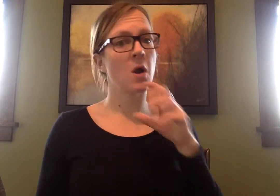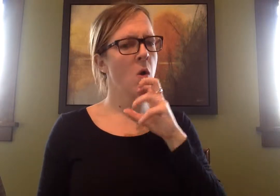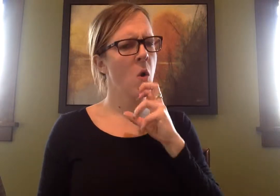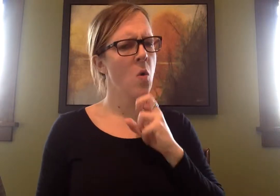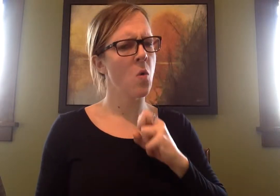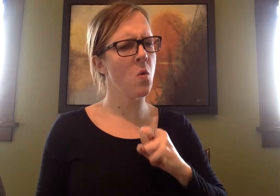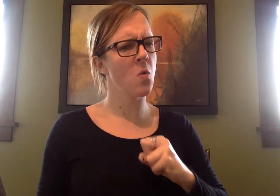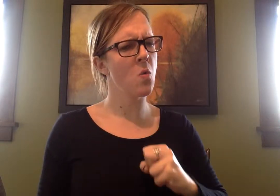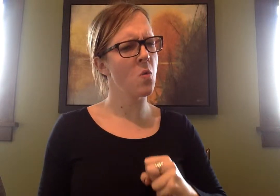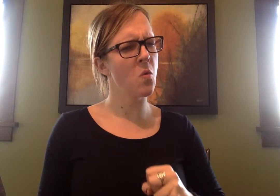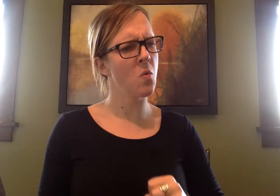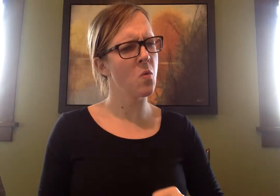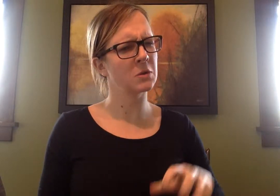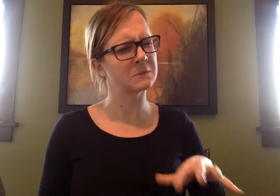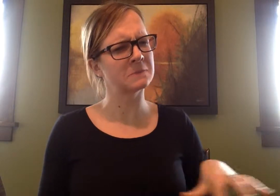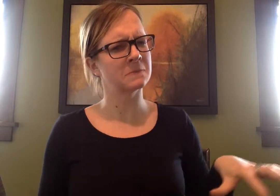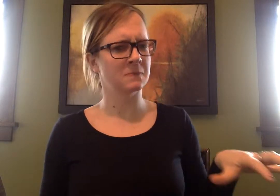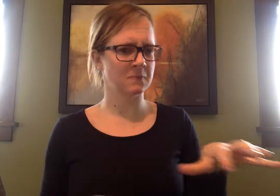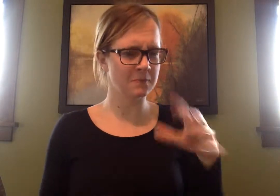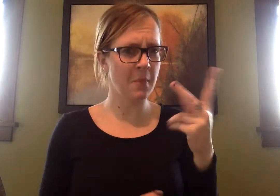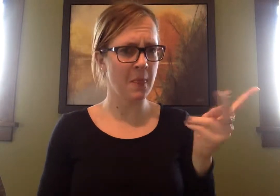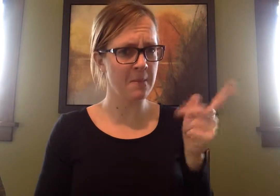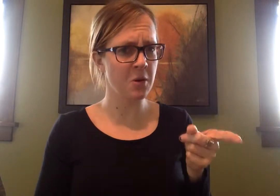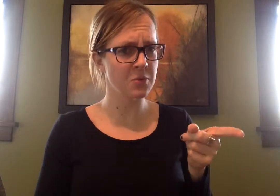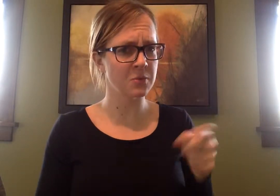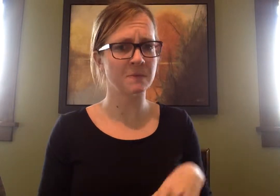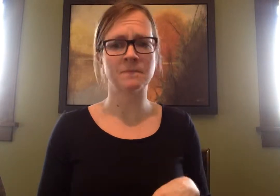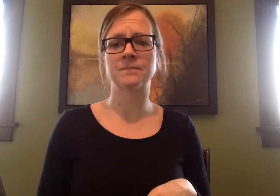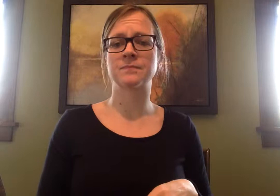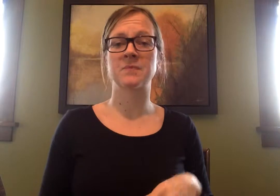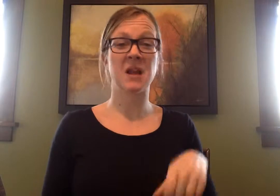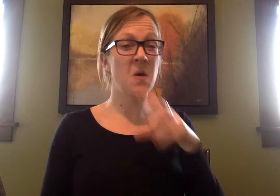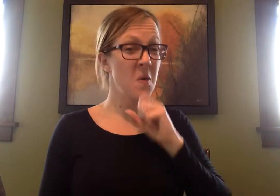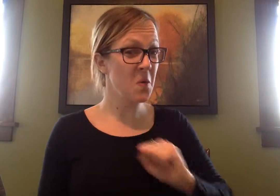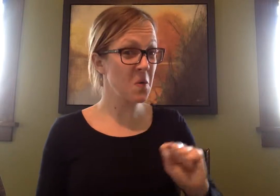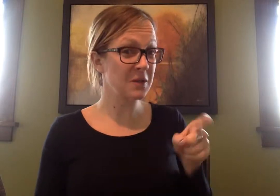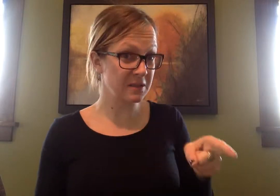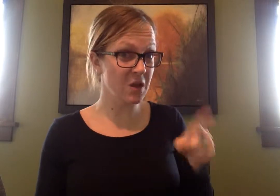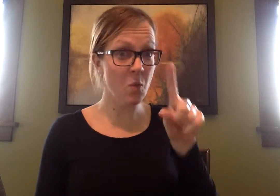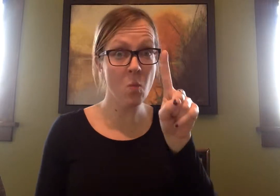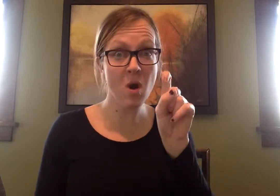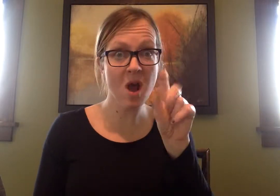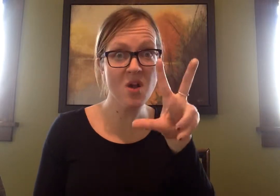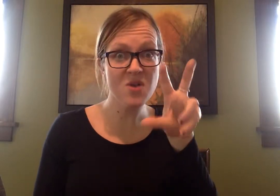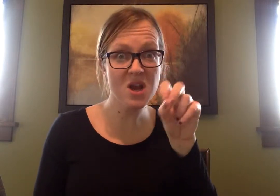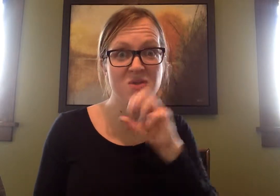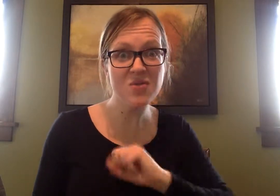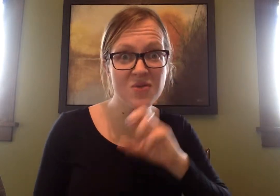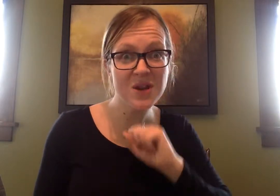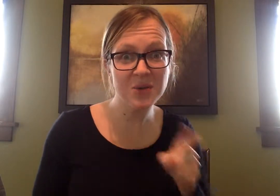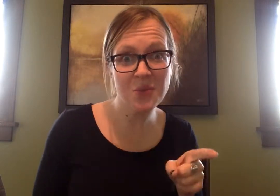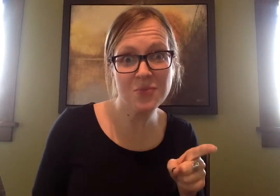park. At about 130 years of age, he had been alive since before